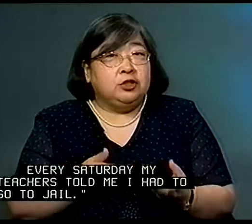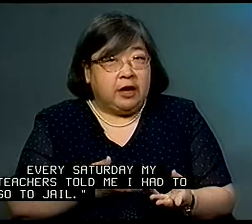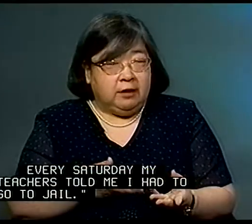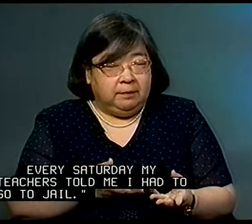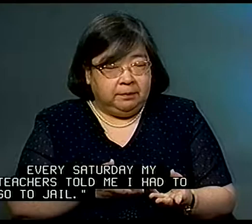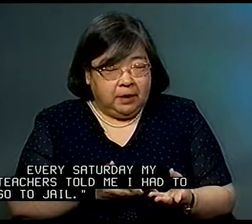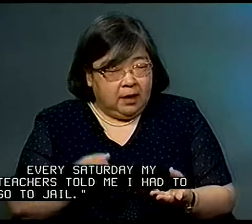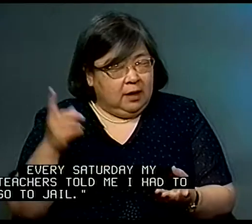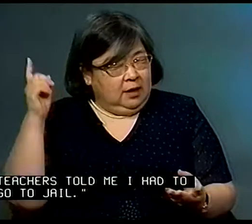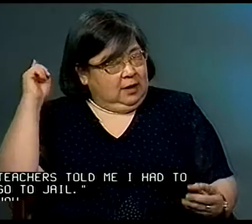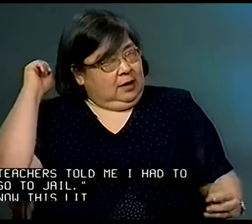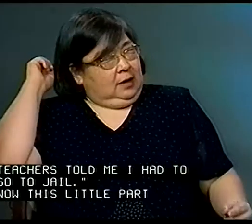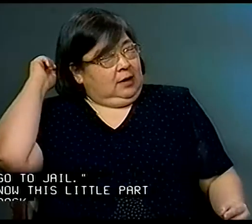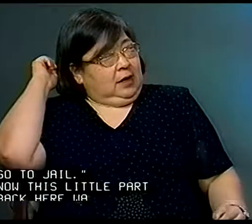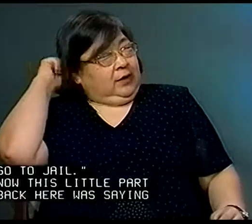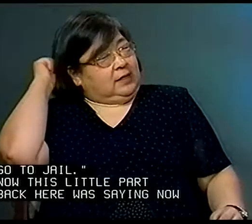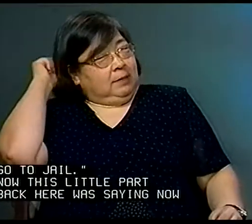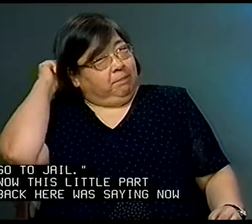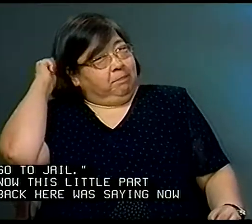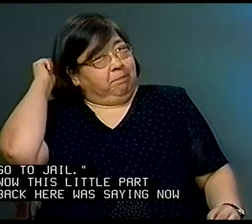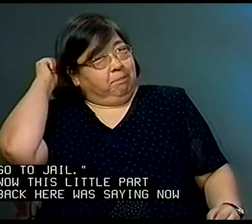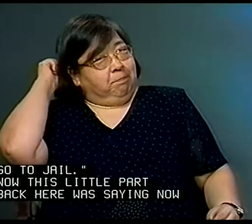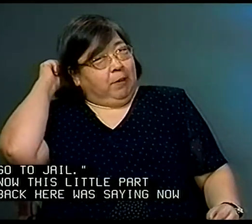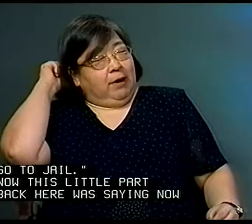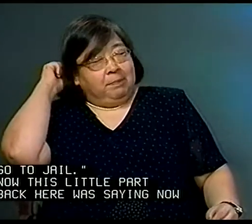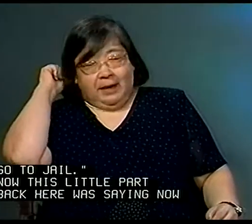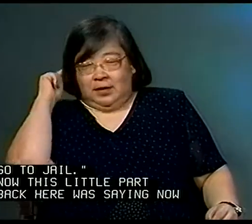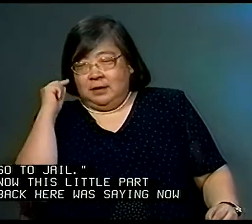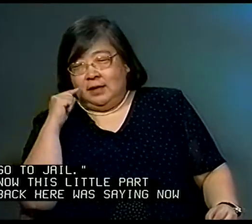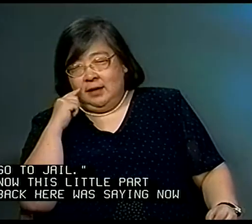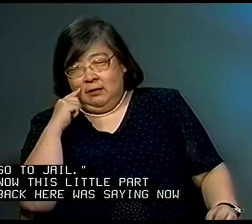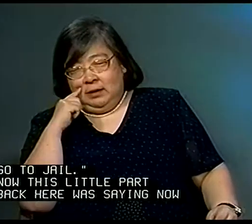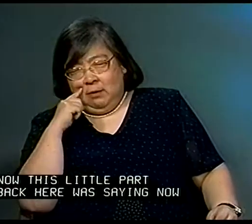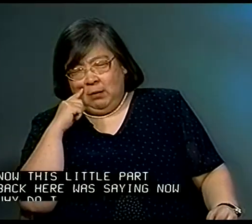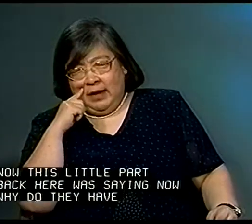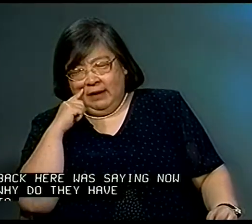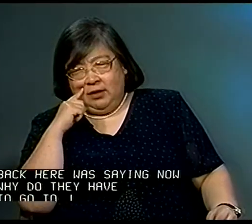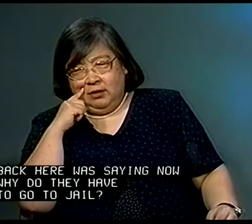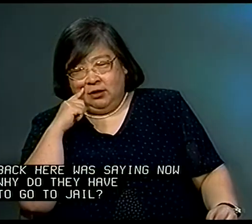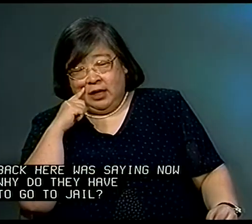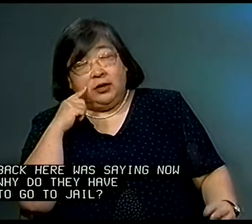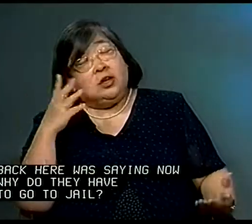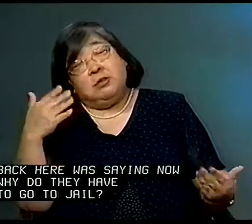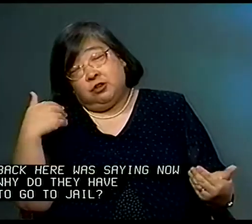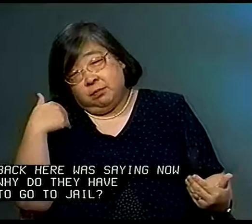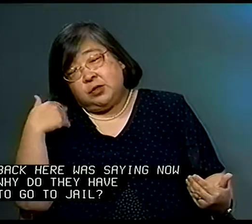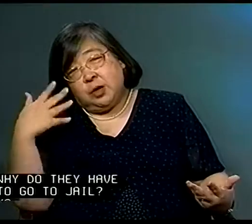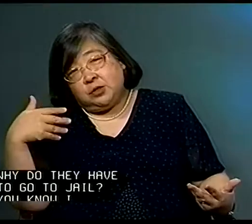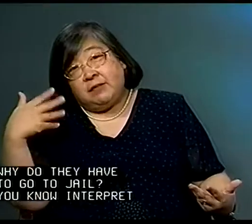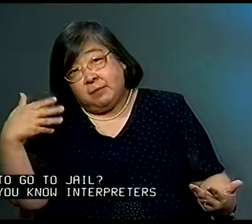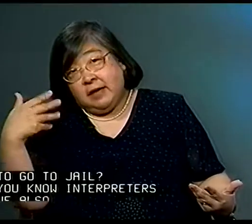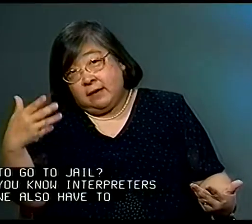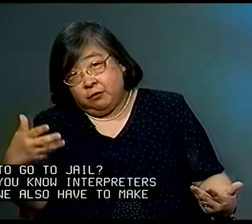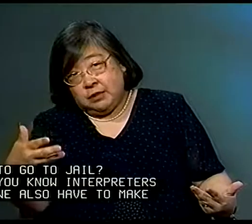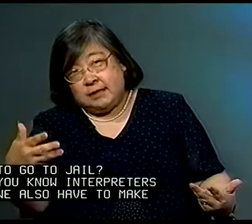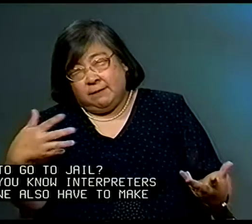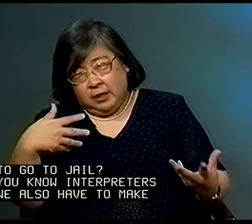jail. Now this little part back here was saying, now why would they have to go to jail? You know, interpreters, we also have to make inferences and figure